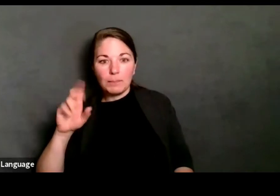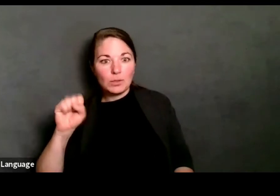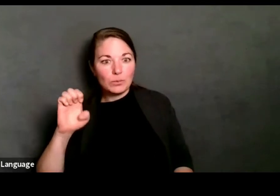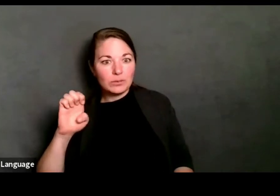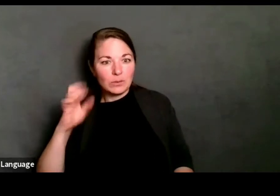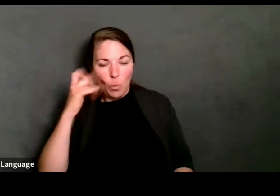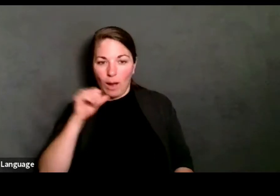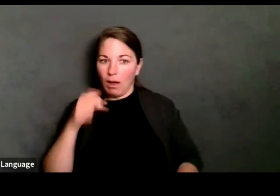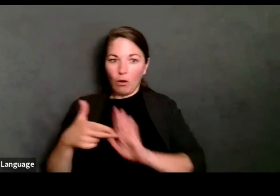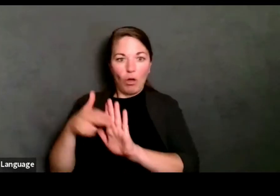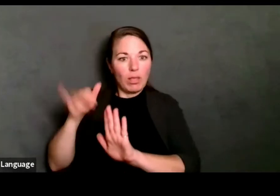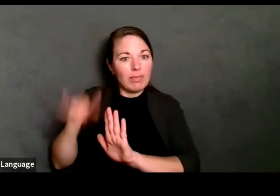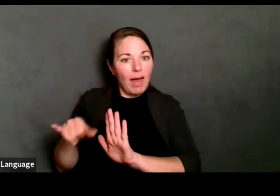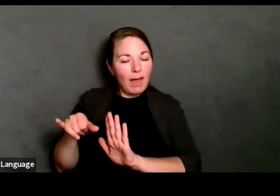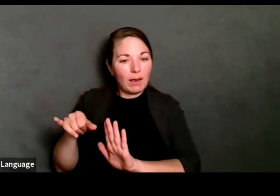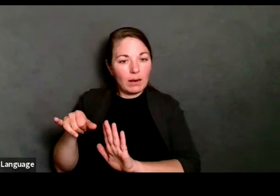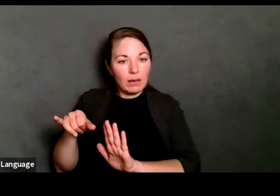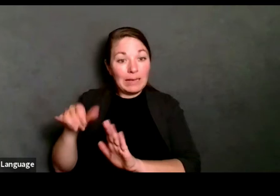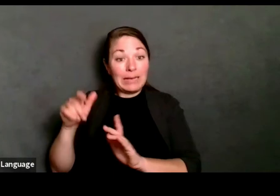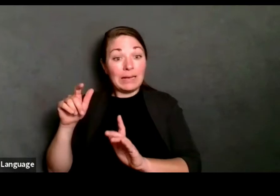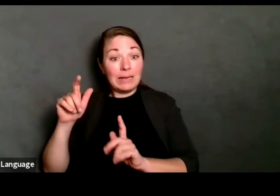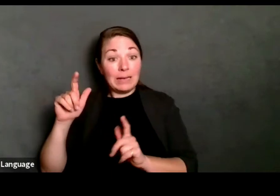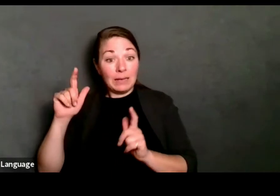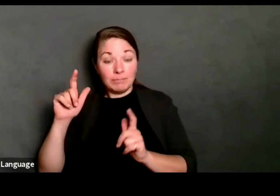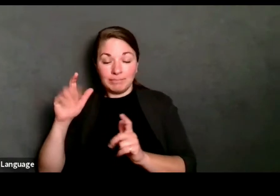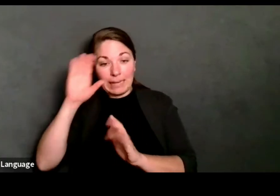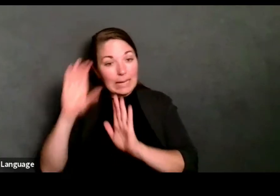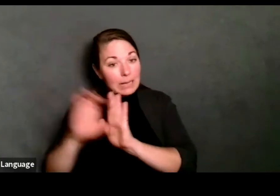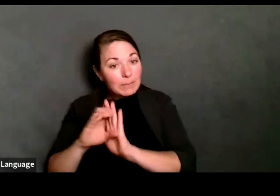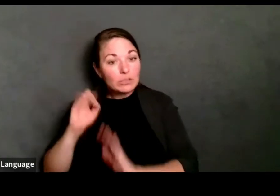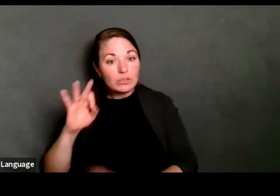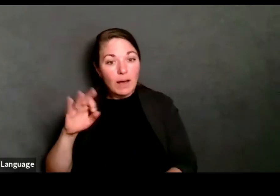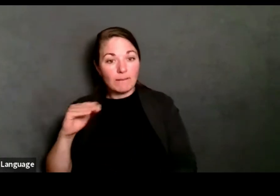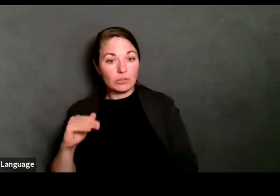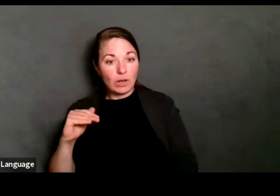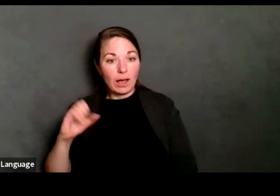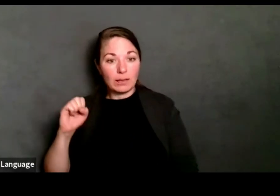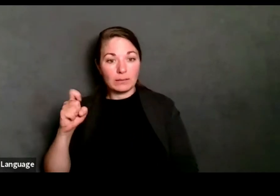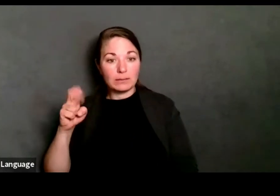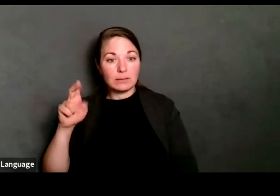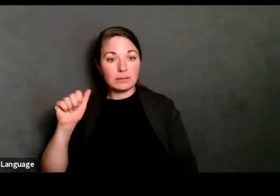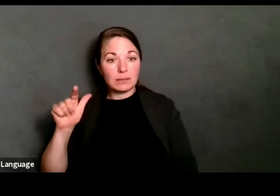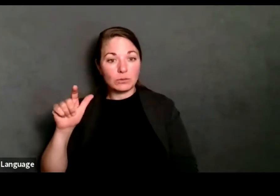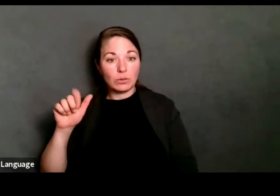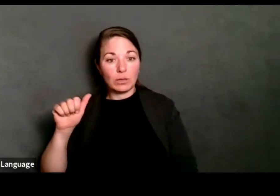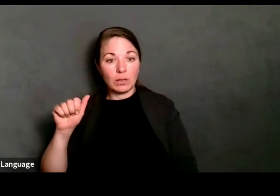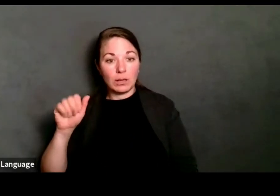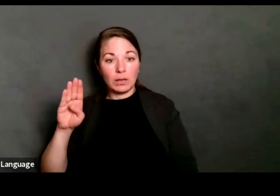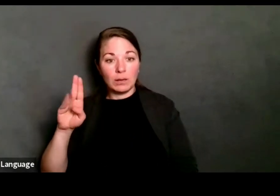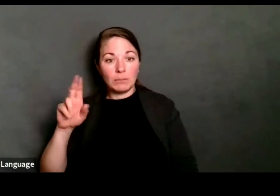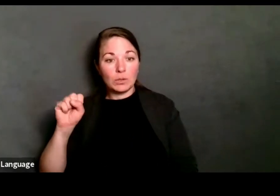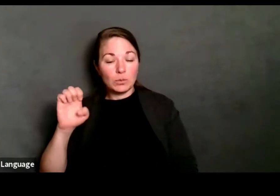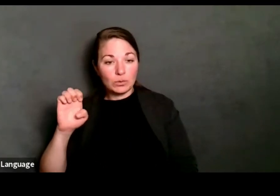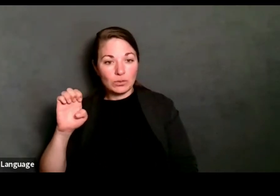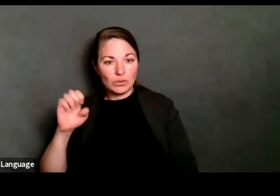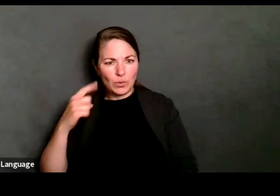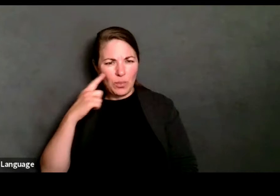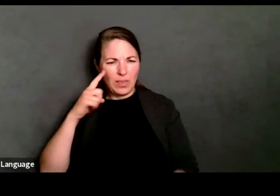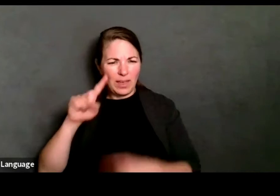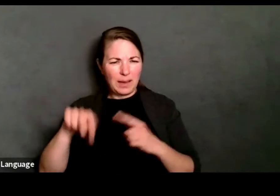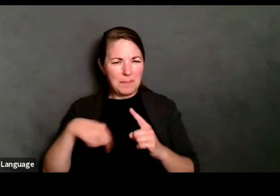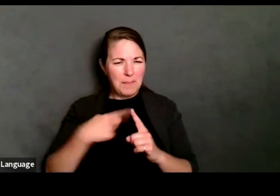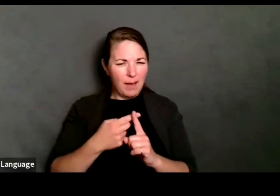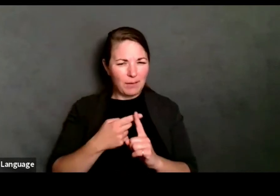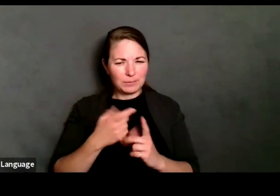it is: images of child sexual abuse. Now, in all of these examples, a useful tool can be